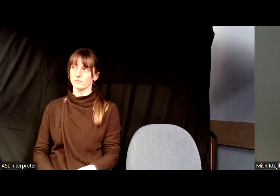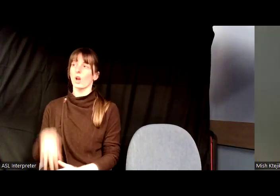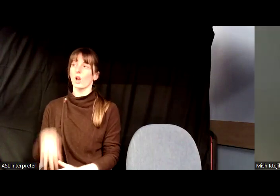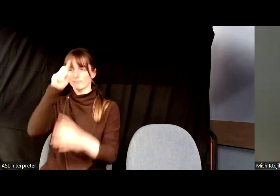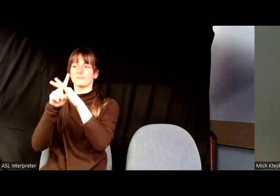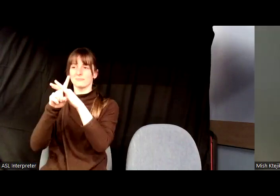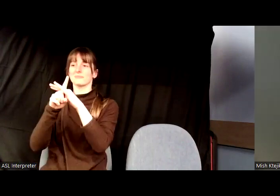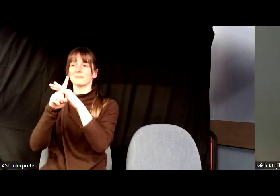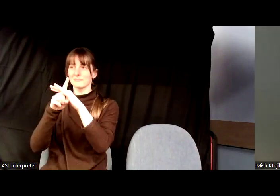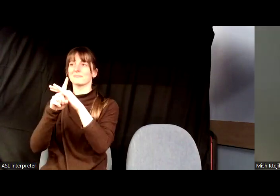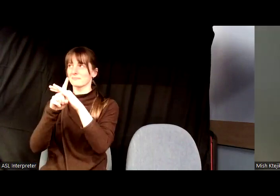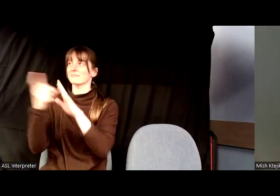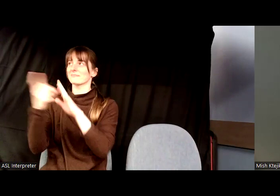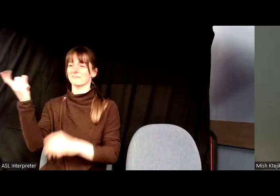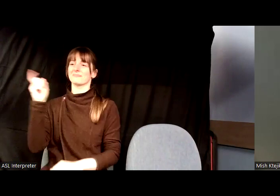Mary has her hand raised.